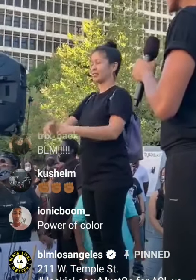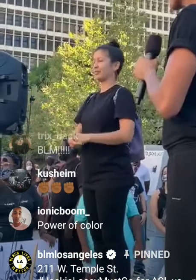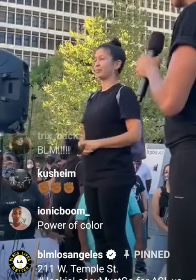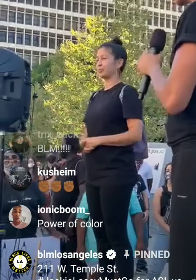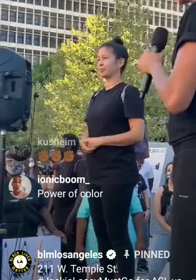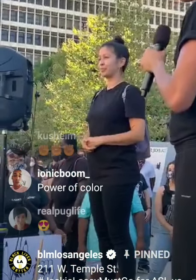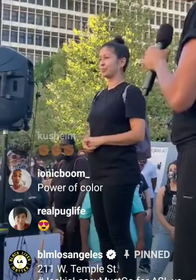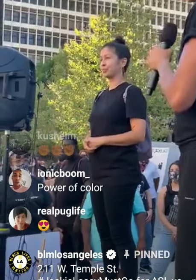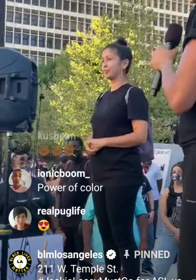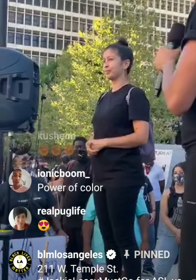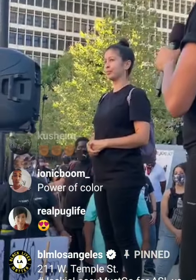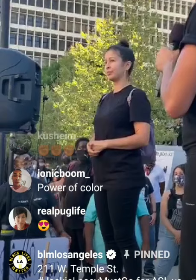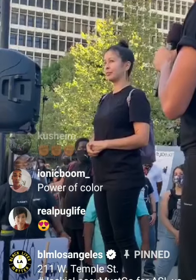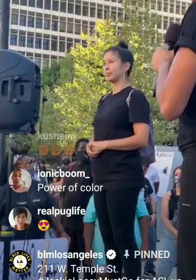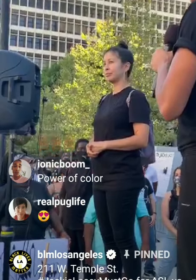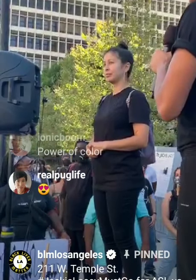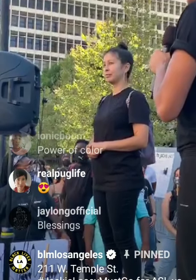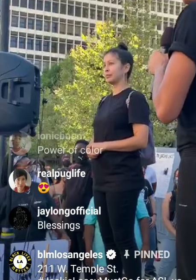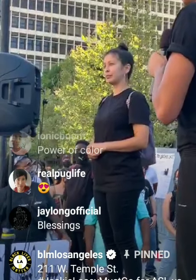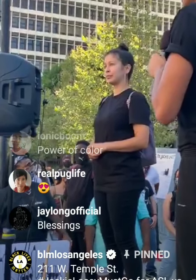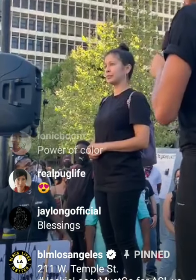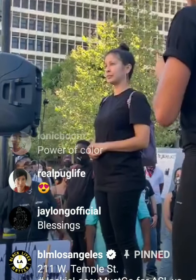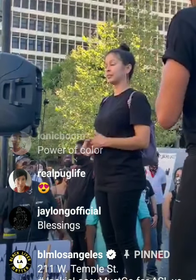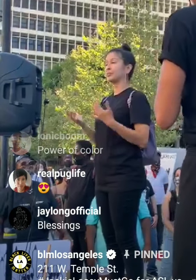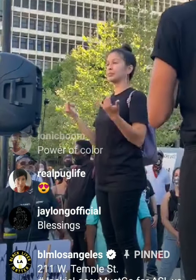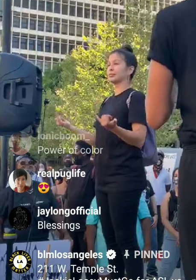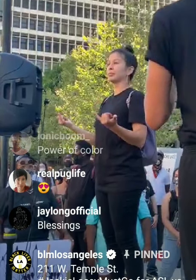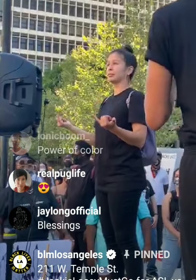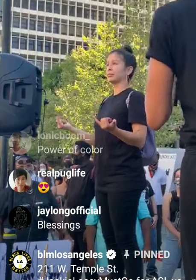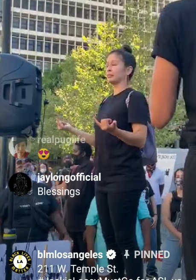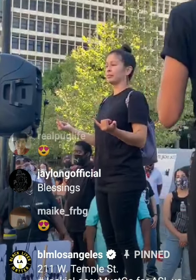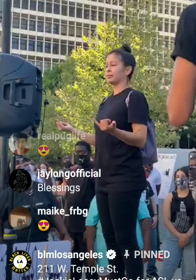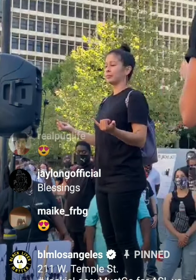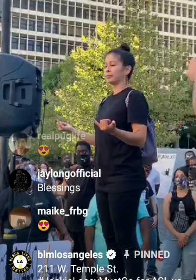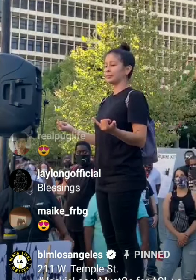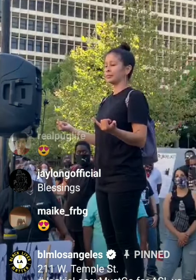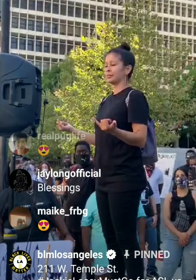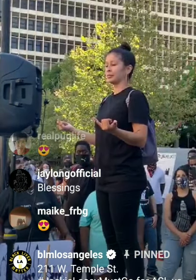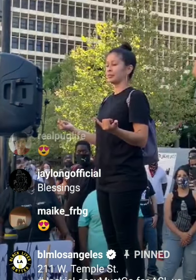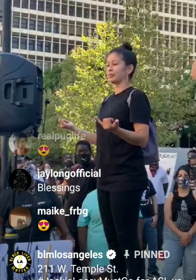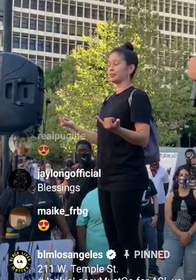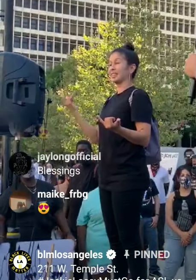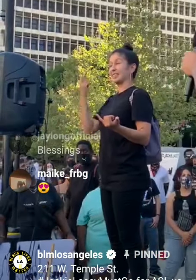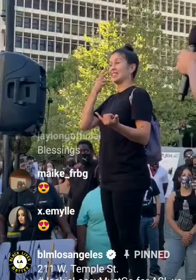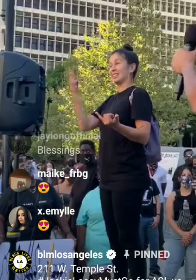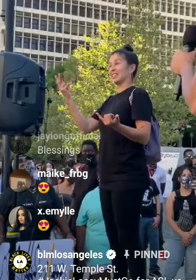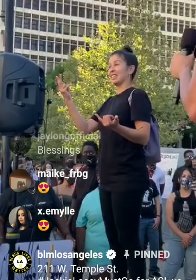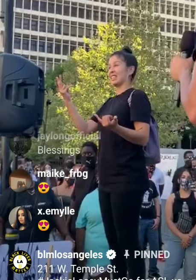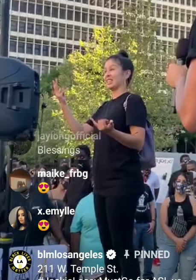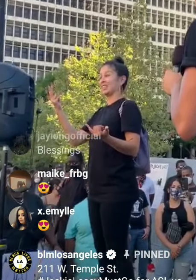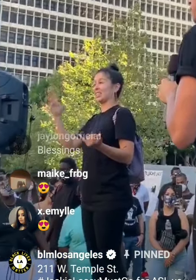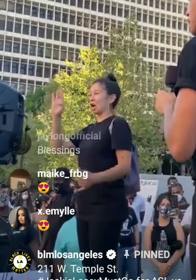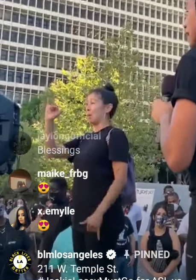teaches me. You see, this man, he stood before me and asking me the question. He didn't realize that in asking me the question, he had already answered it. You see,